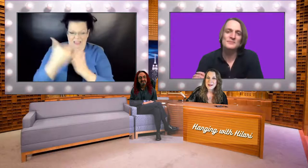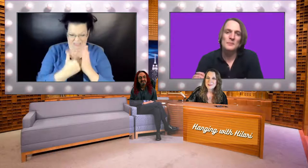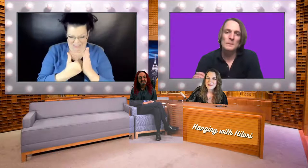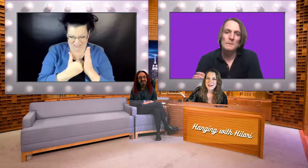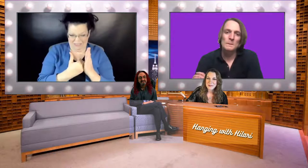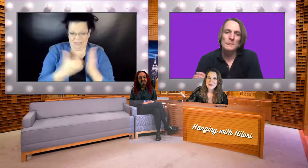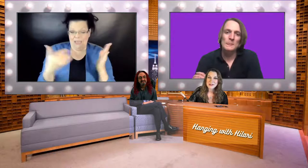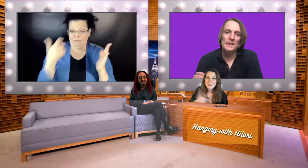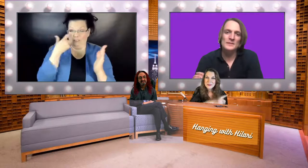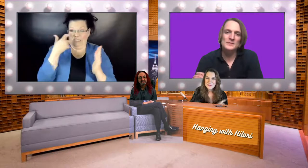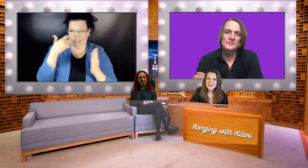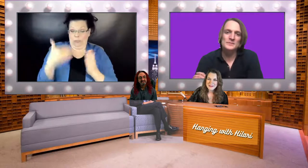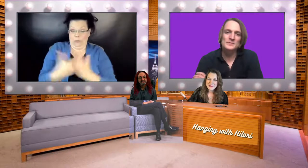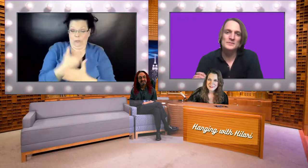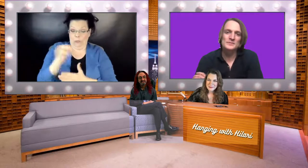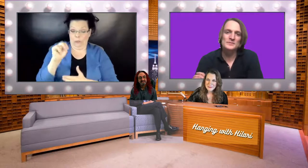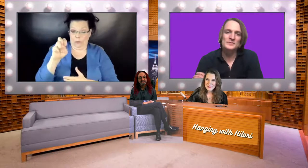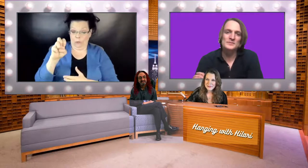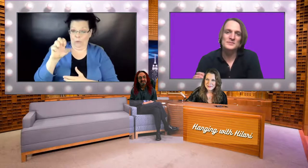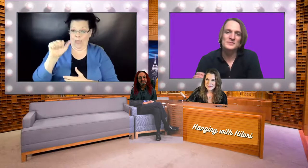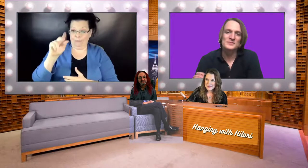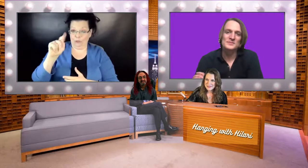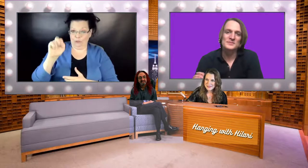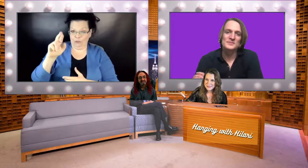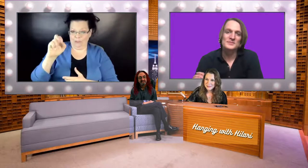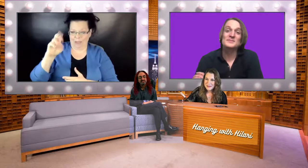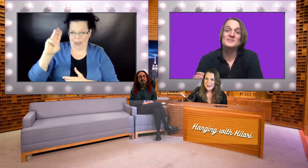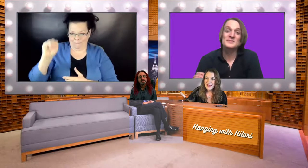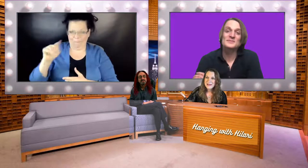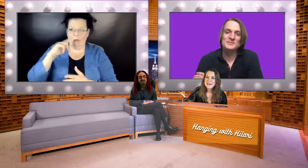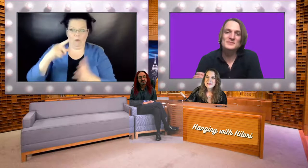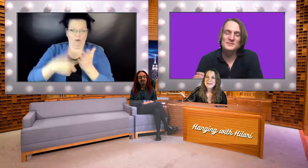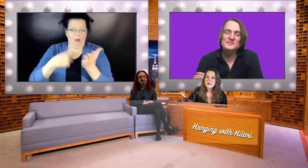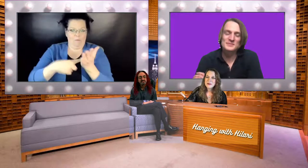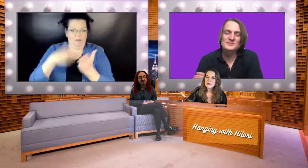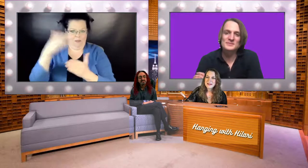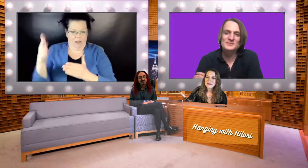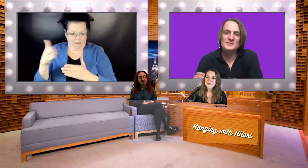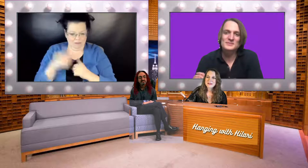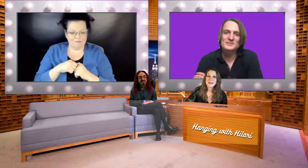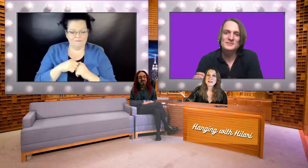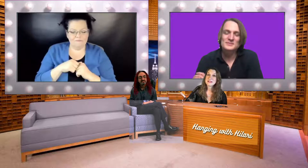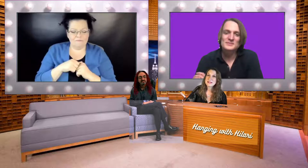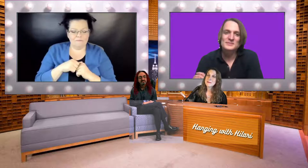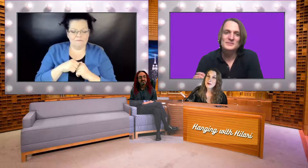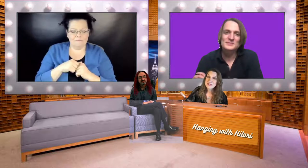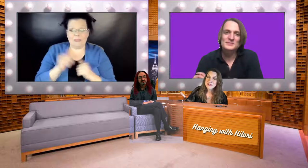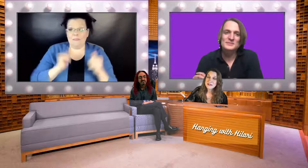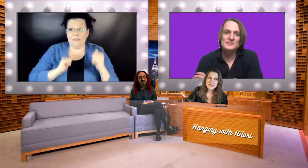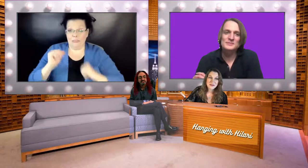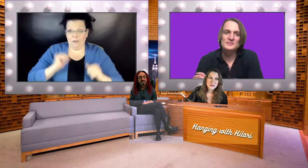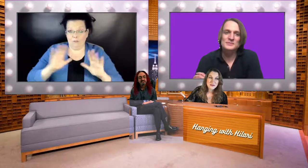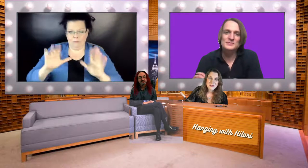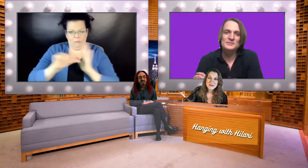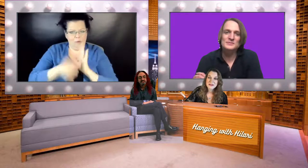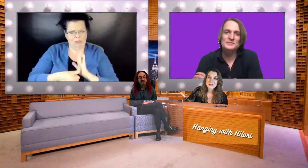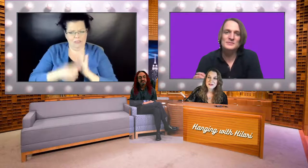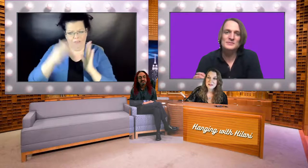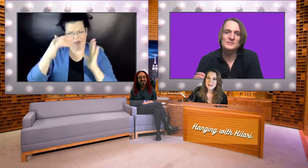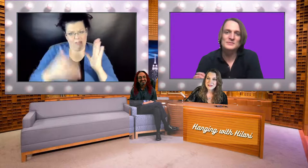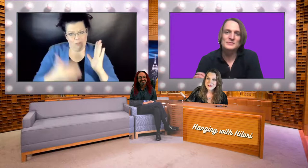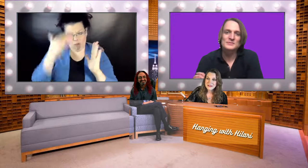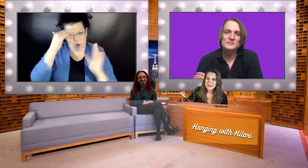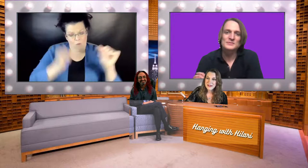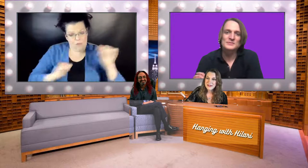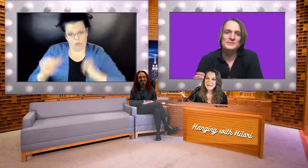New Amsterdam, which I totally want to talk about in one of our segments. His theater and credits, this is an impressive list. If you know theater, you're